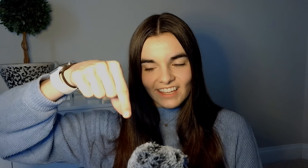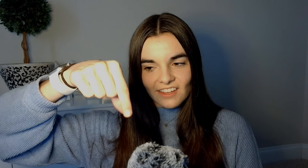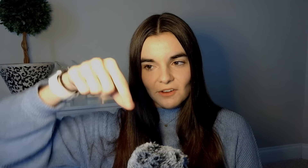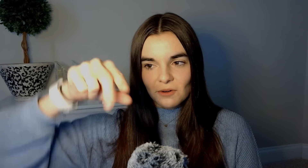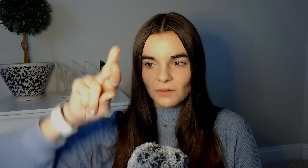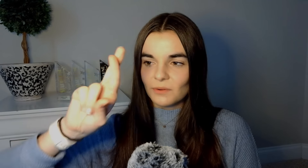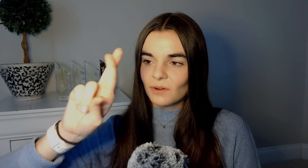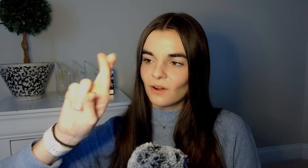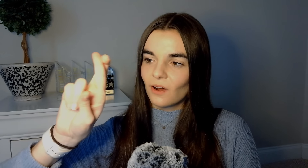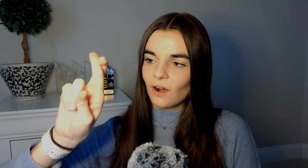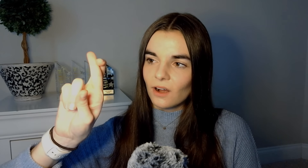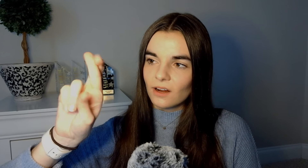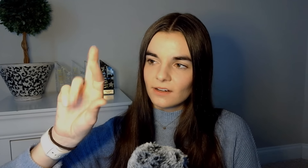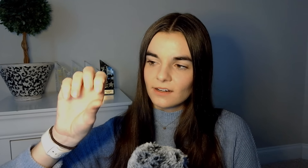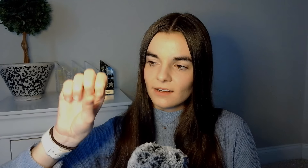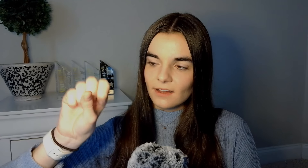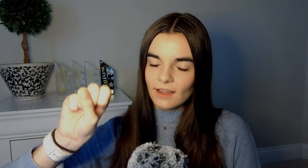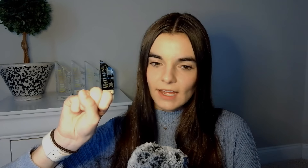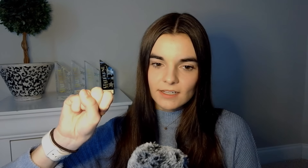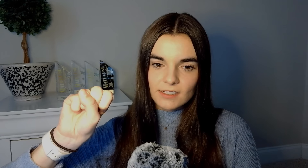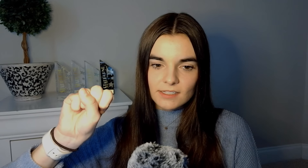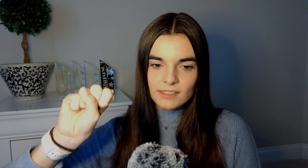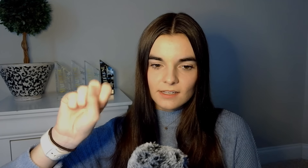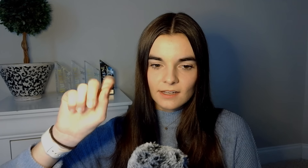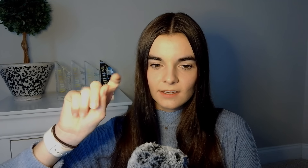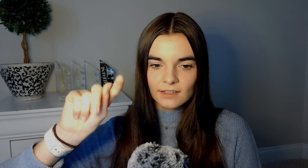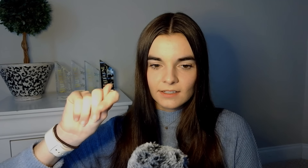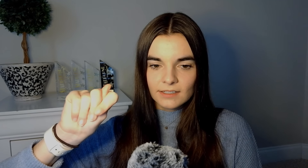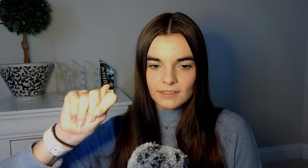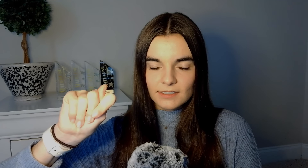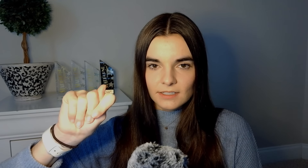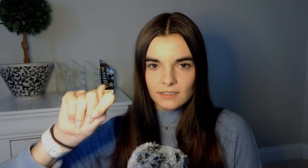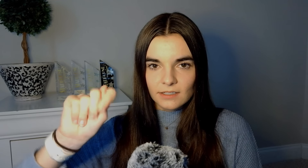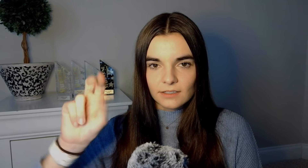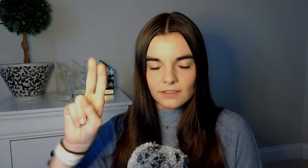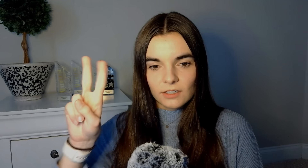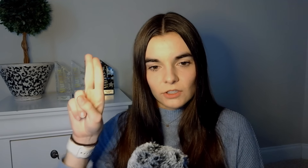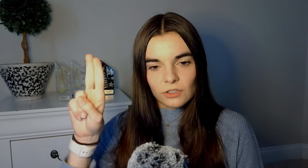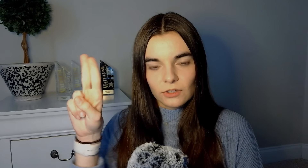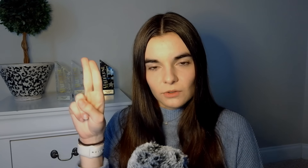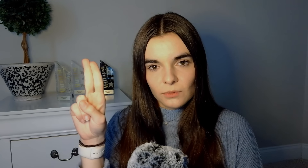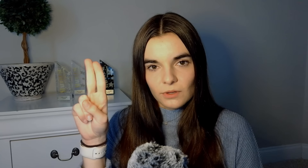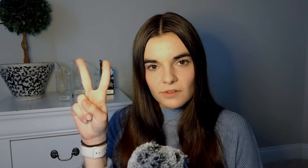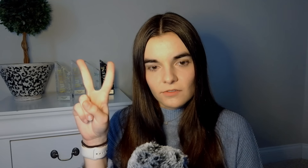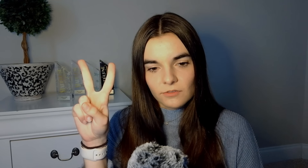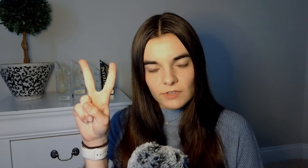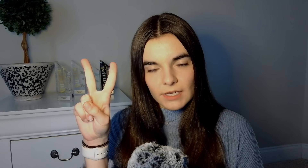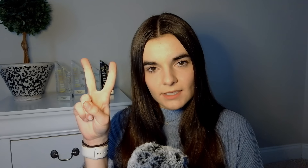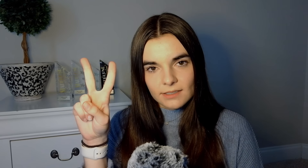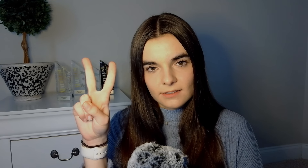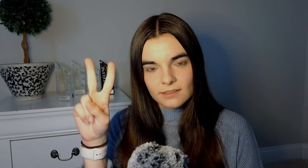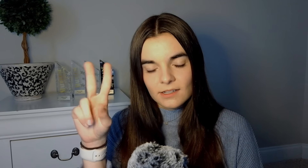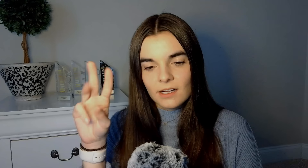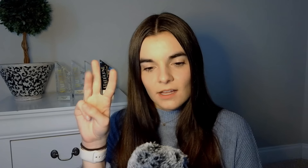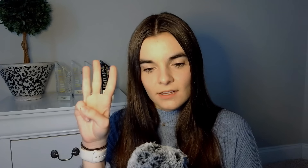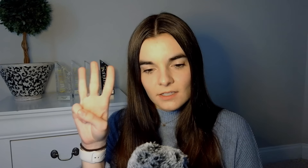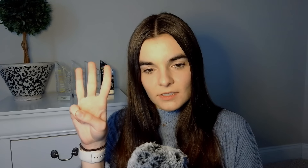Q, R, S, T, U, V,